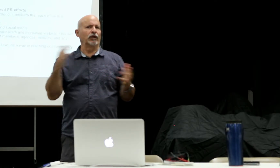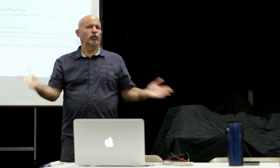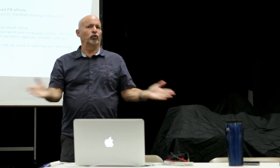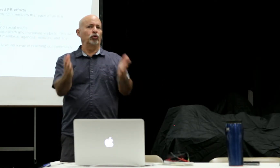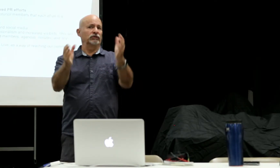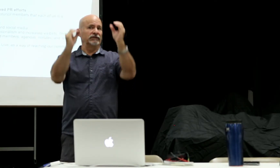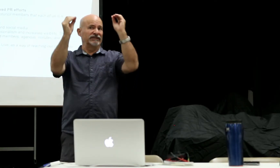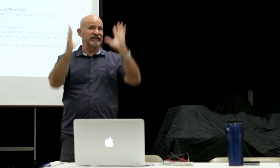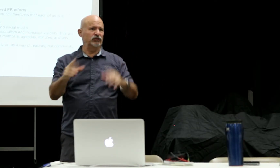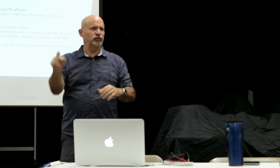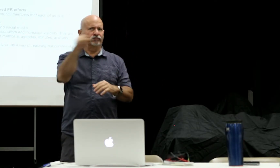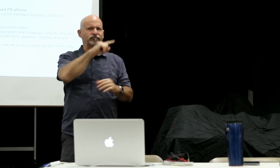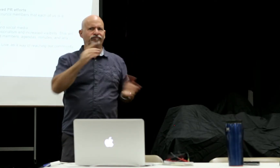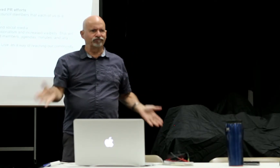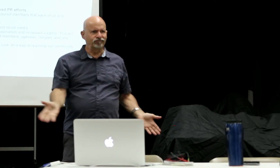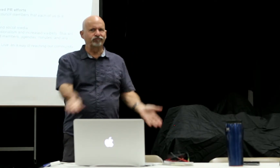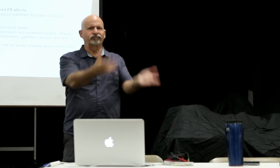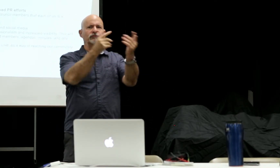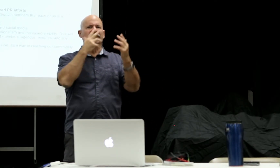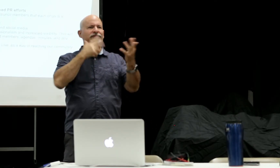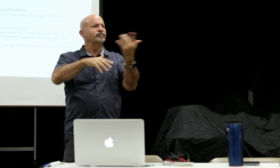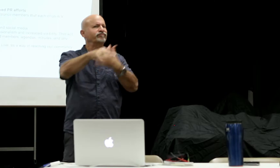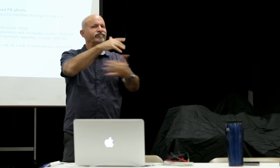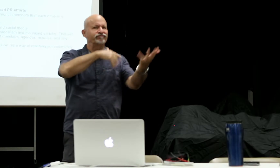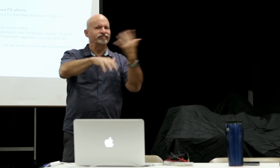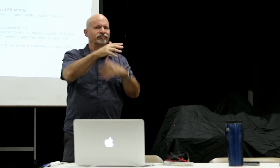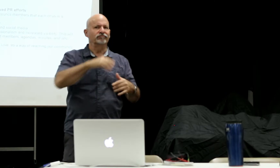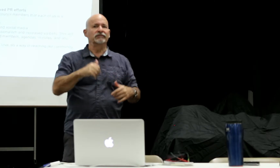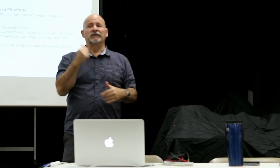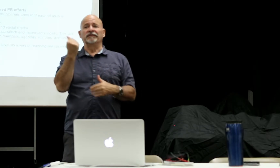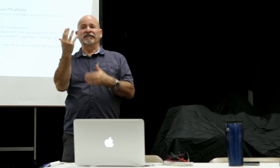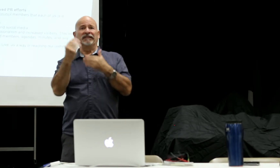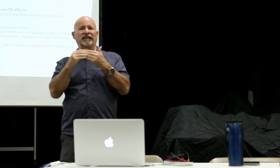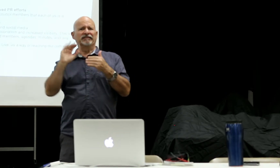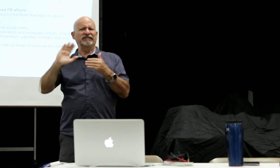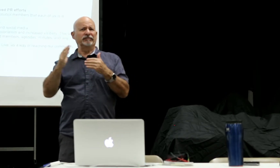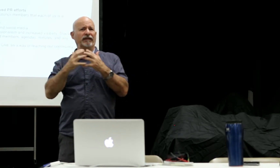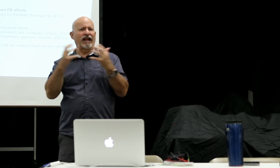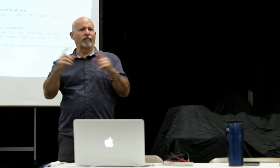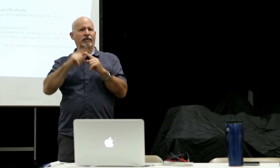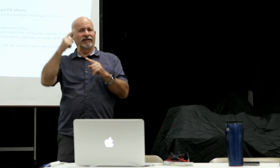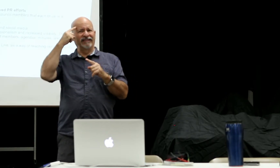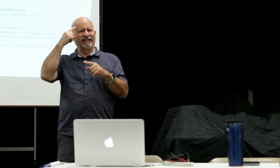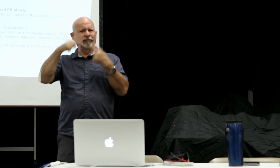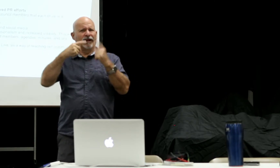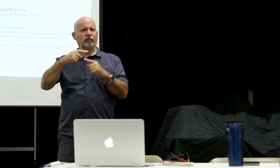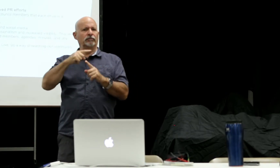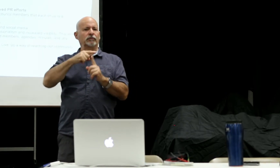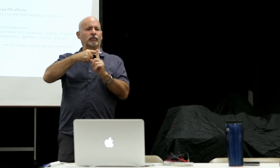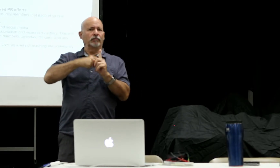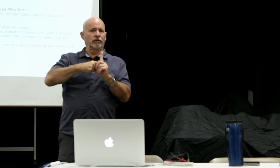able to get extra credit for that. So teachers, please encourage your students to come. It's $15, which may seem like a